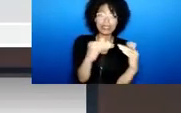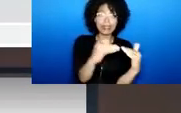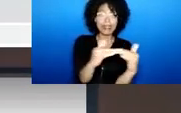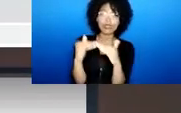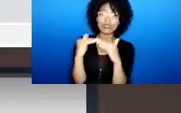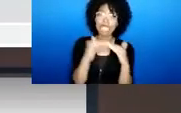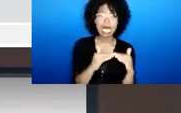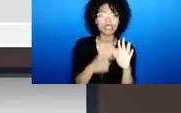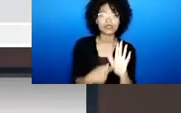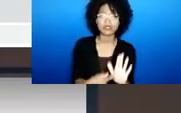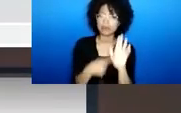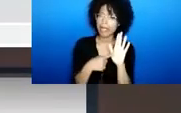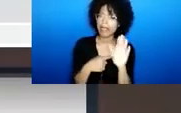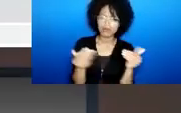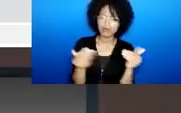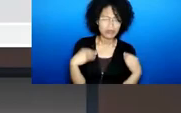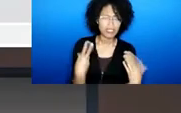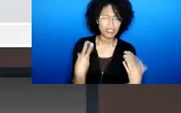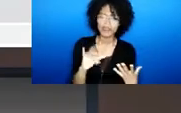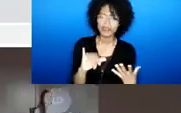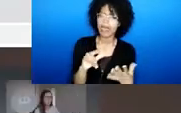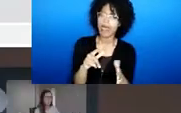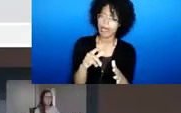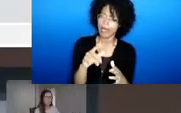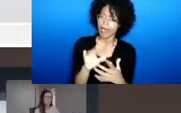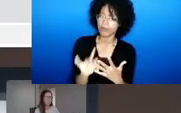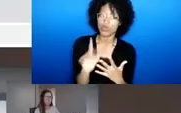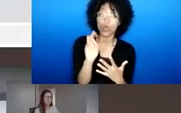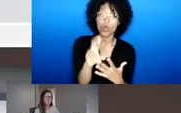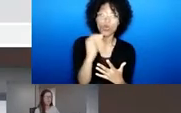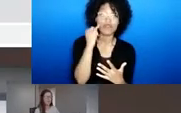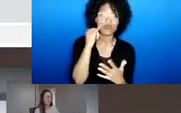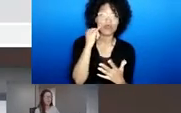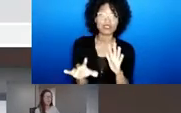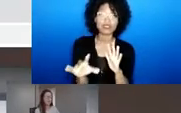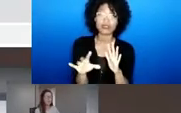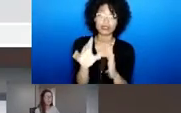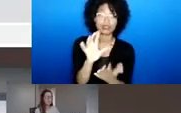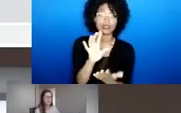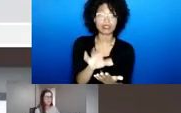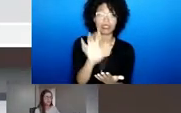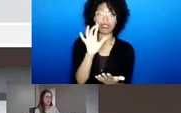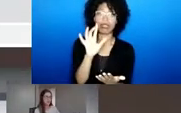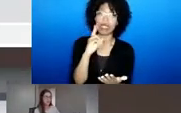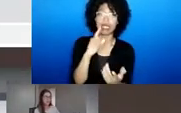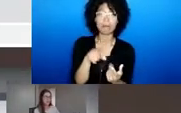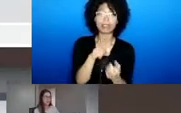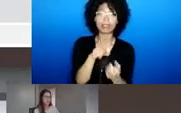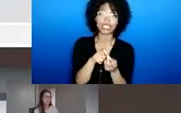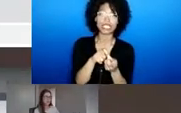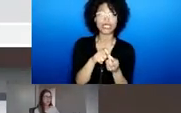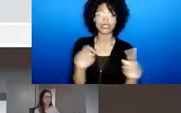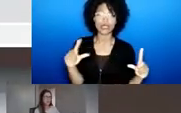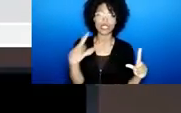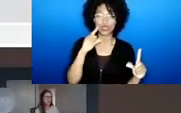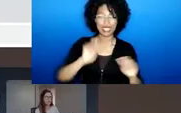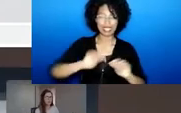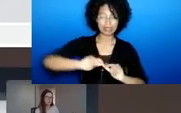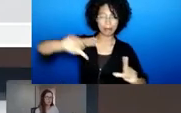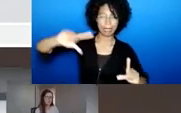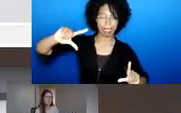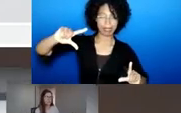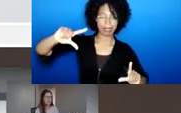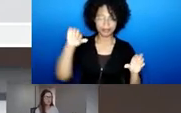display, you have that option, or you can click on a particular screen to make it expanded. If you're in a